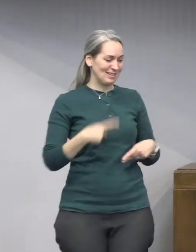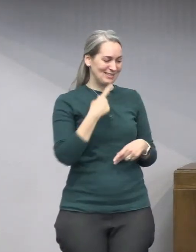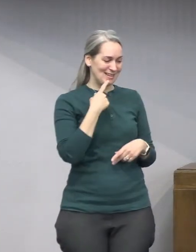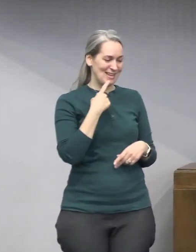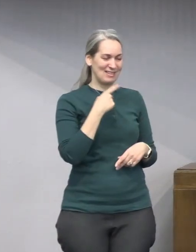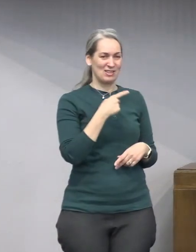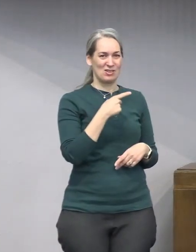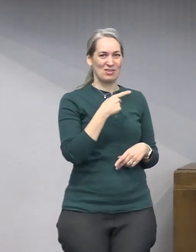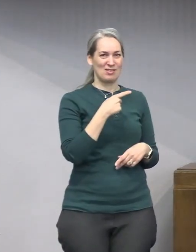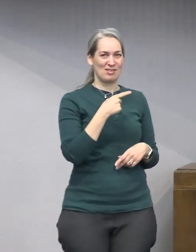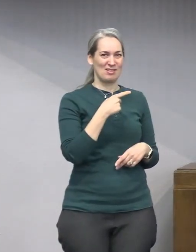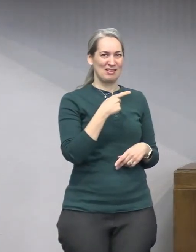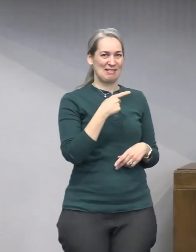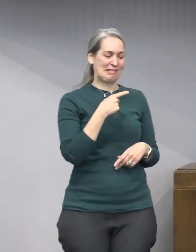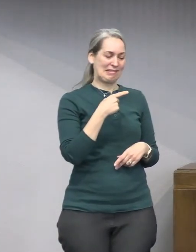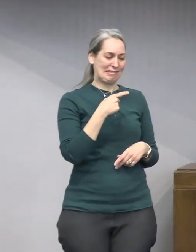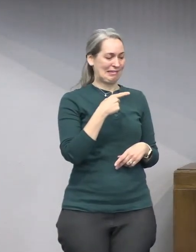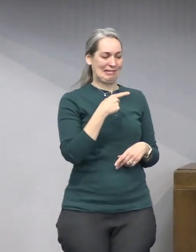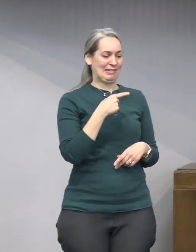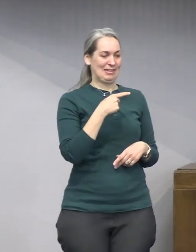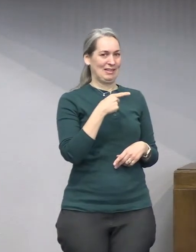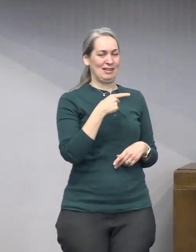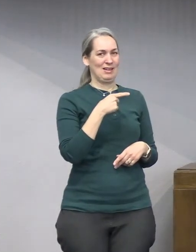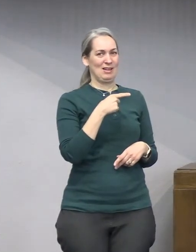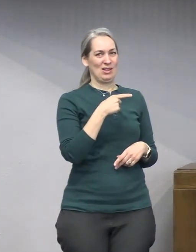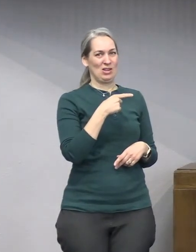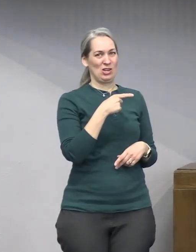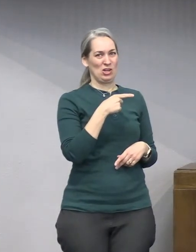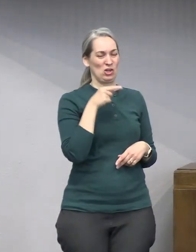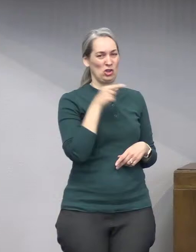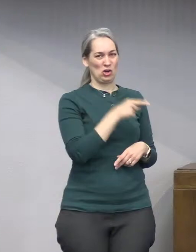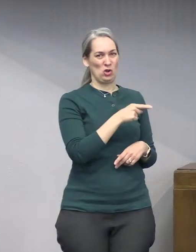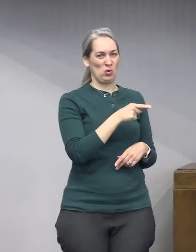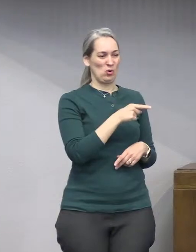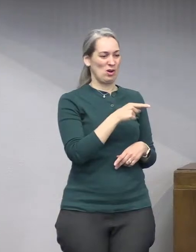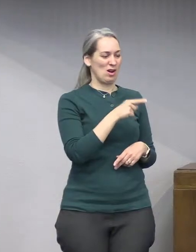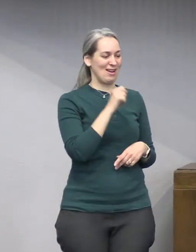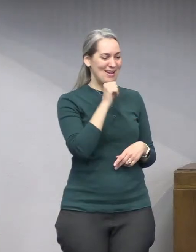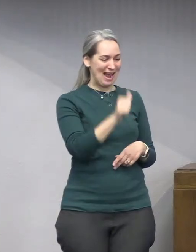the thing you did not want to hear, and that is, you are